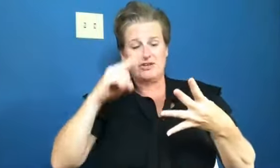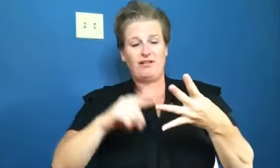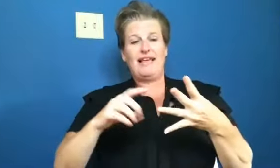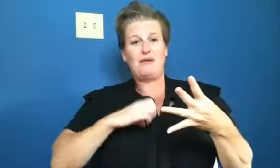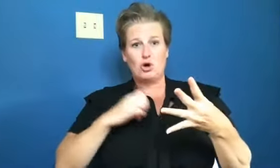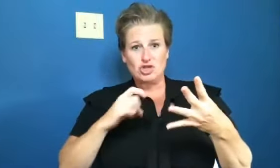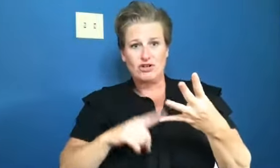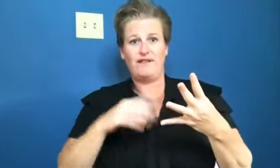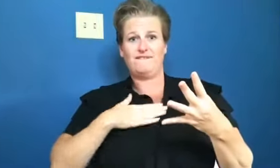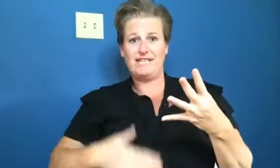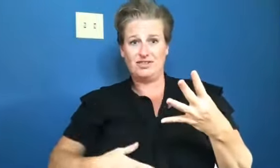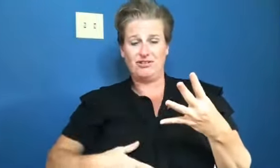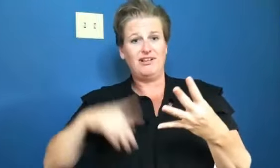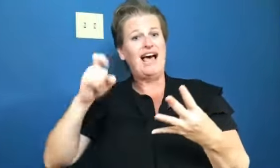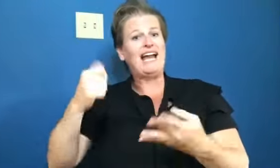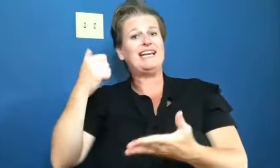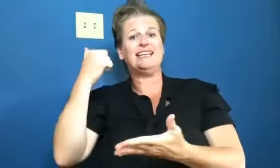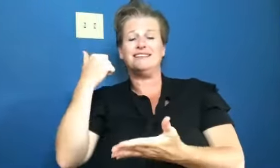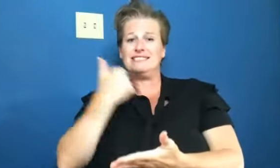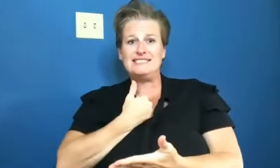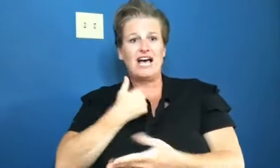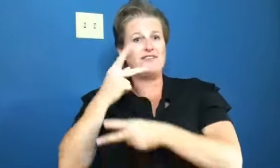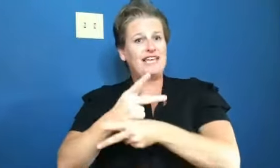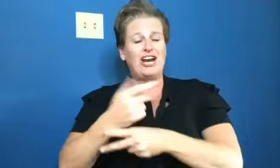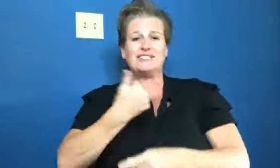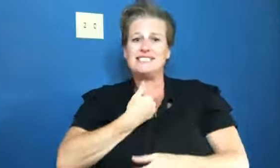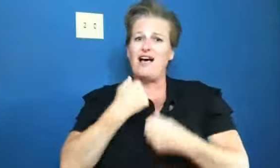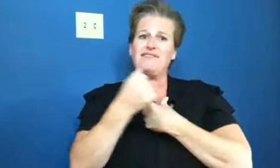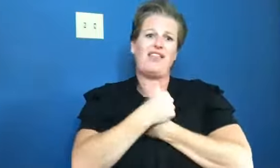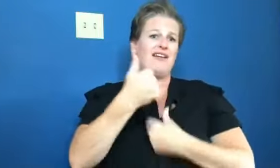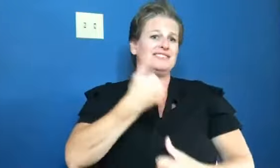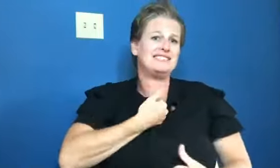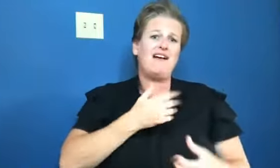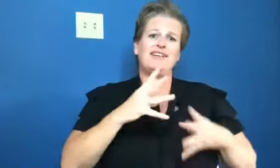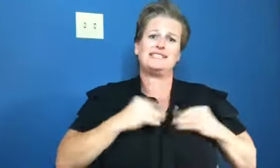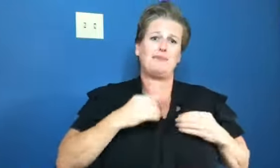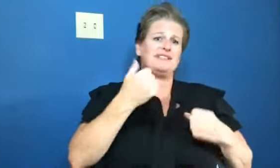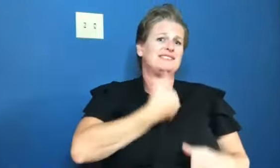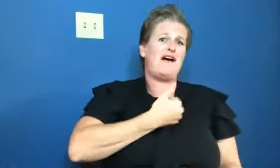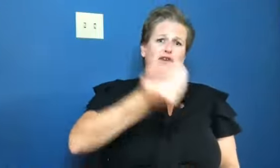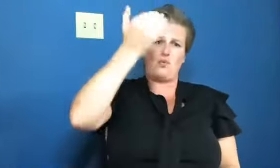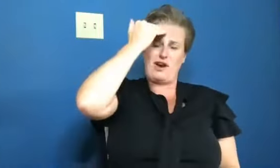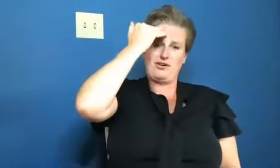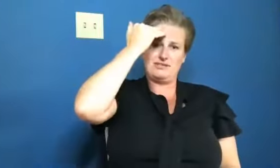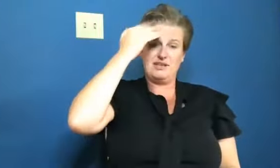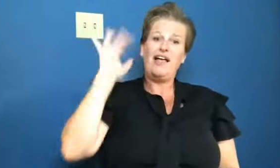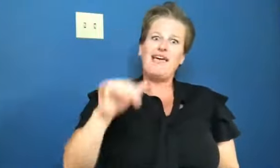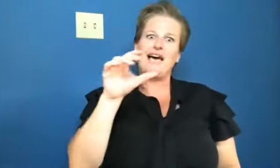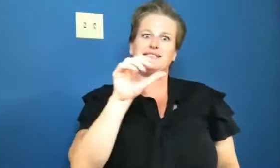self-care, self-acceptance, self-forgiveness, and self-awareness. And that's really a gift that this program has given me. So how do I know, going into step 9, how do I know